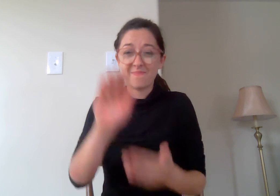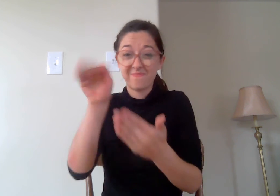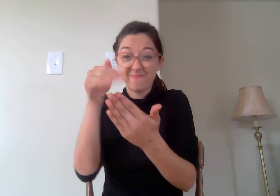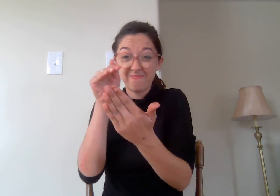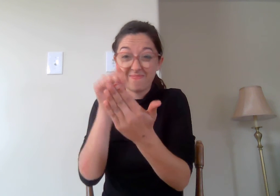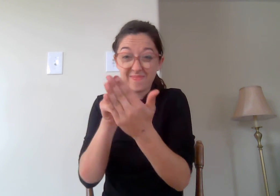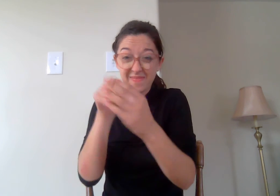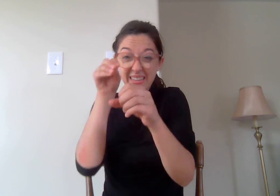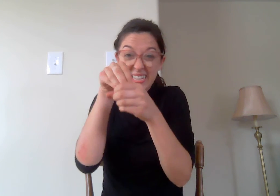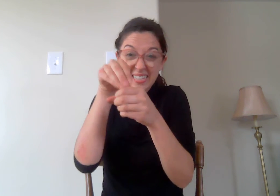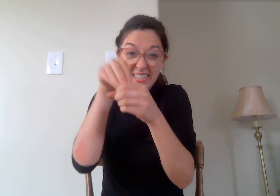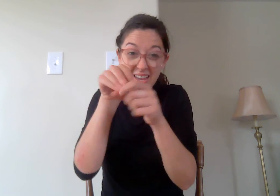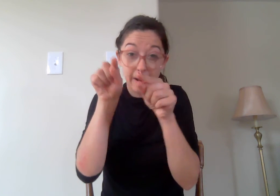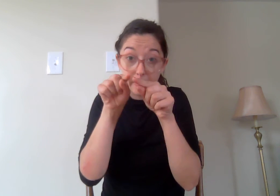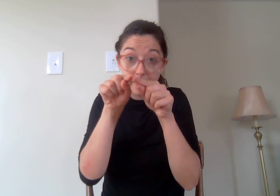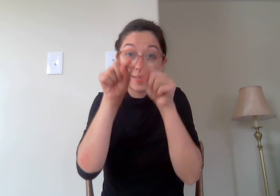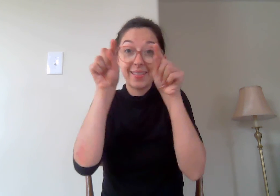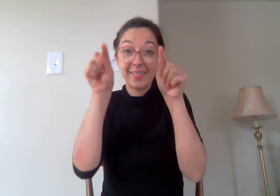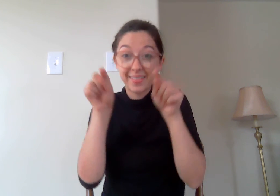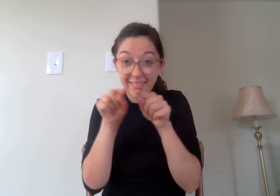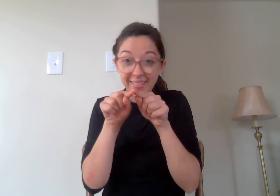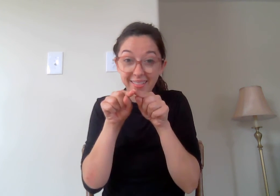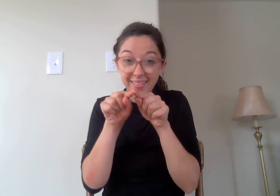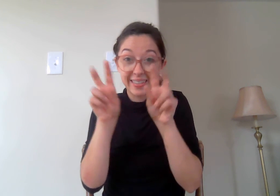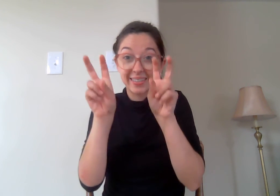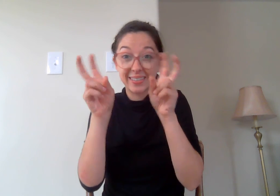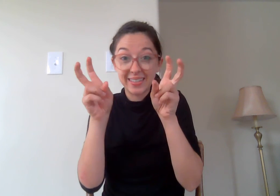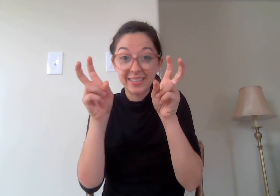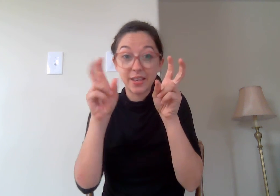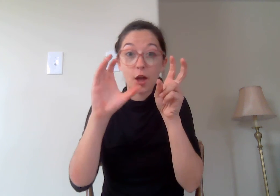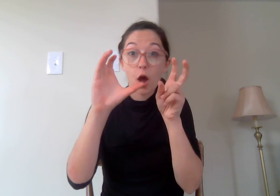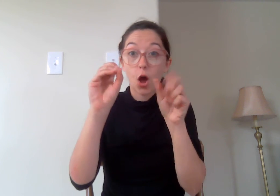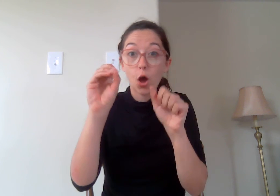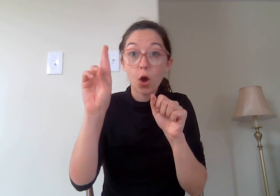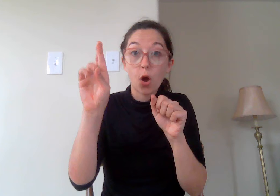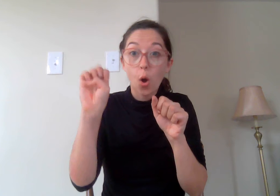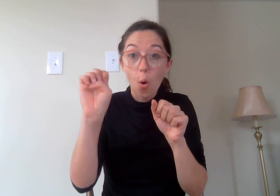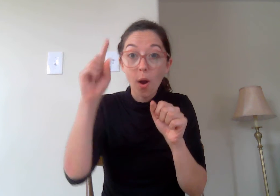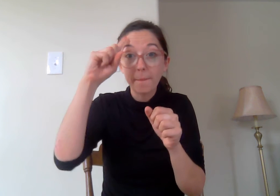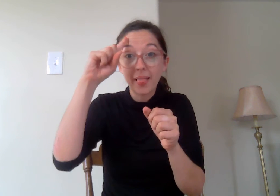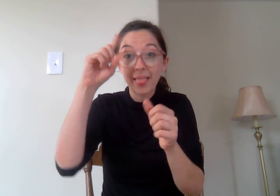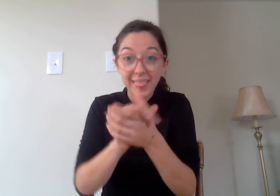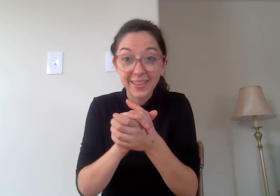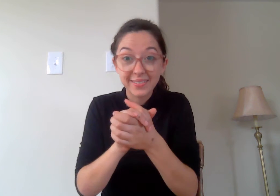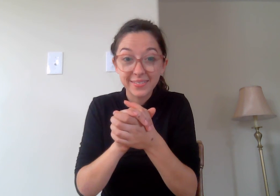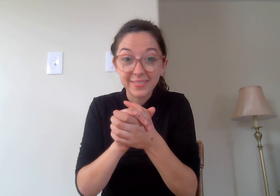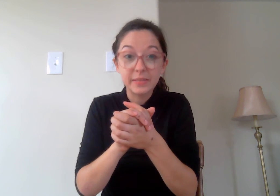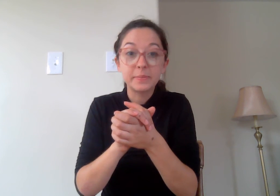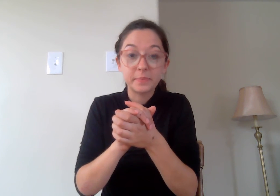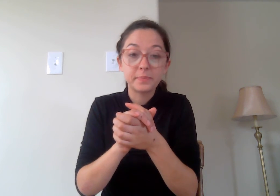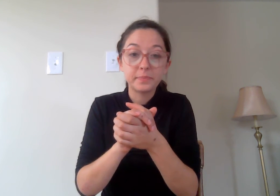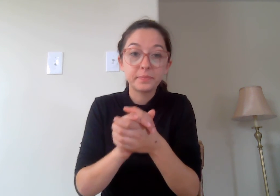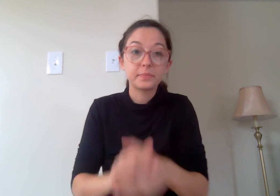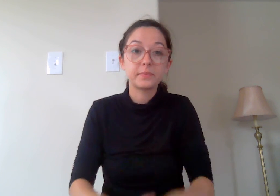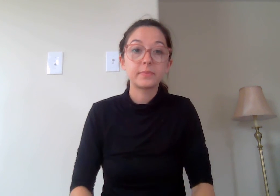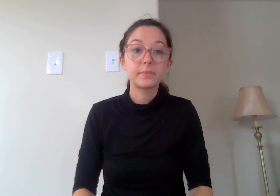core beliefs. If you have positive thoughts and positive feelings, and you generally engage in positive